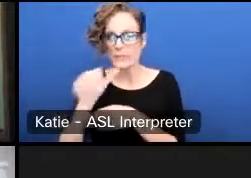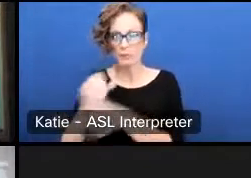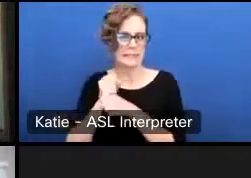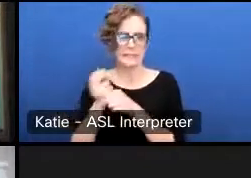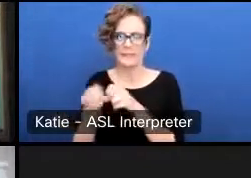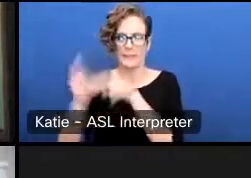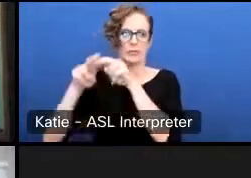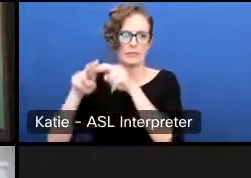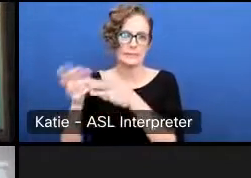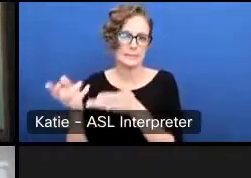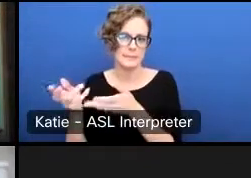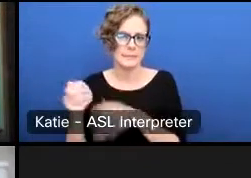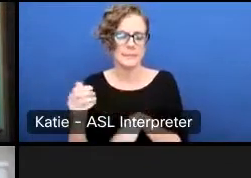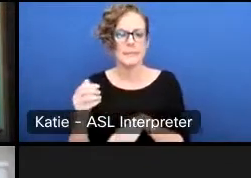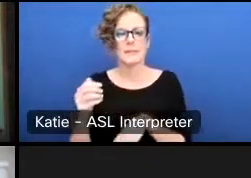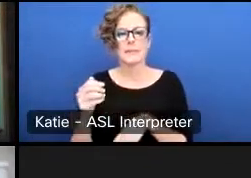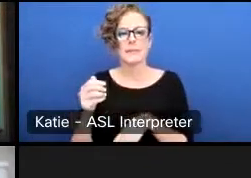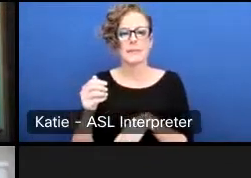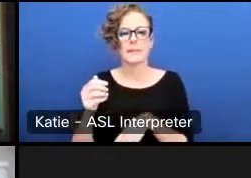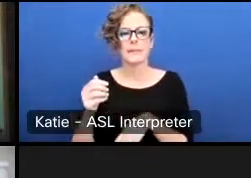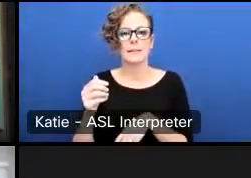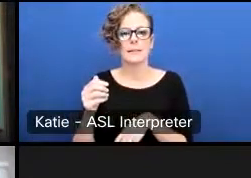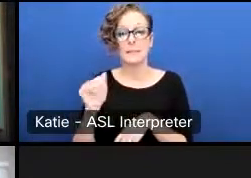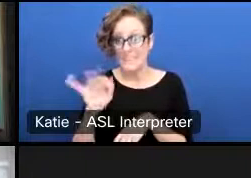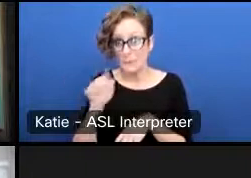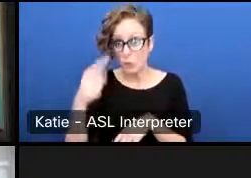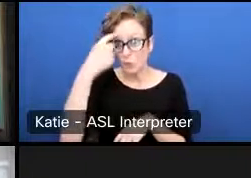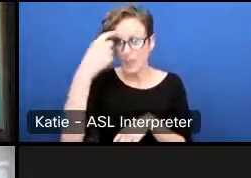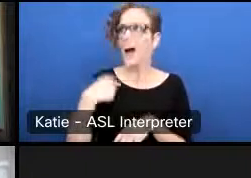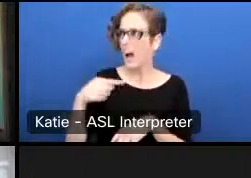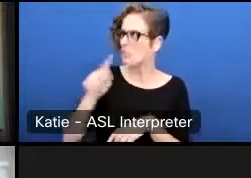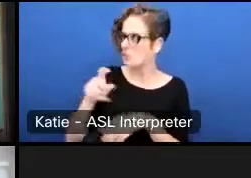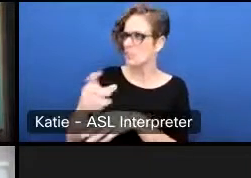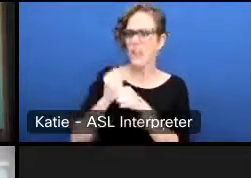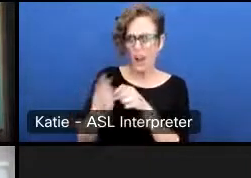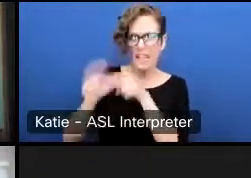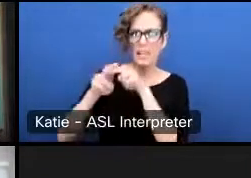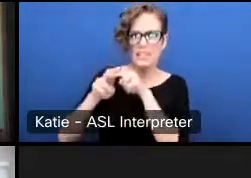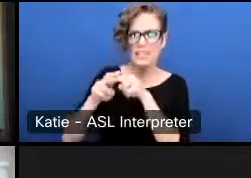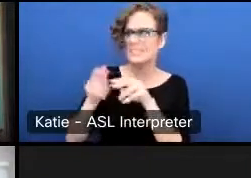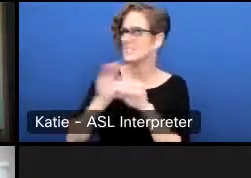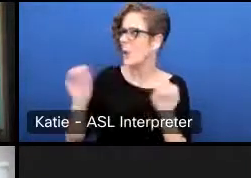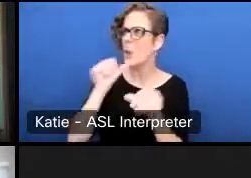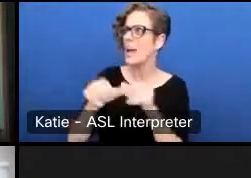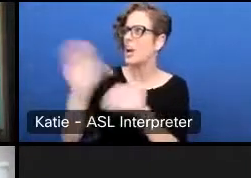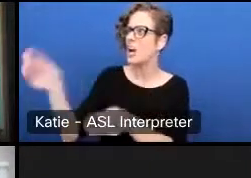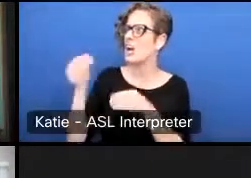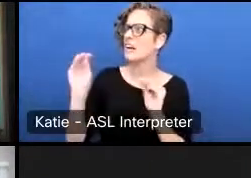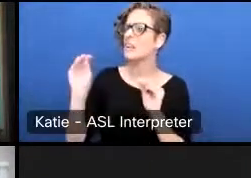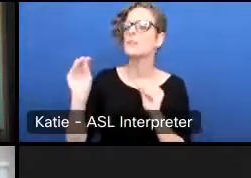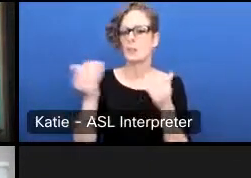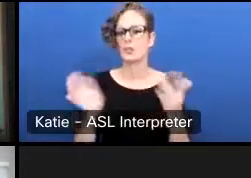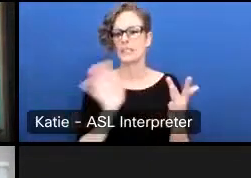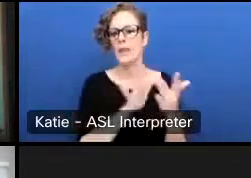increase. So if you think you should have received an increase and didn't get a rate letter, then reach out, like Jordan